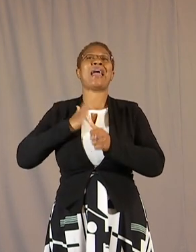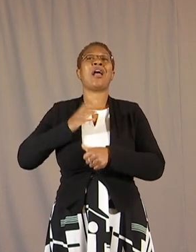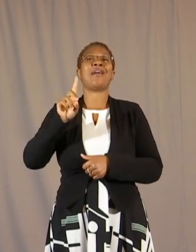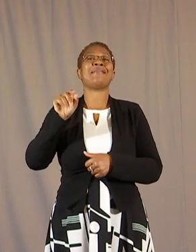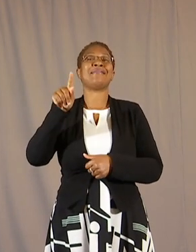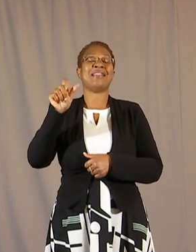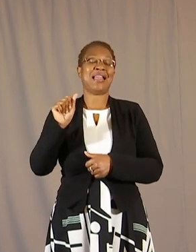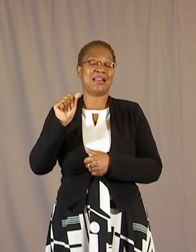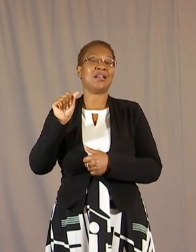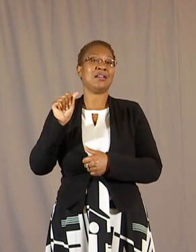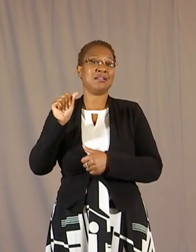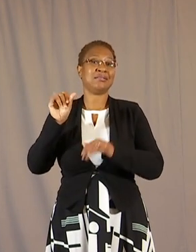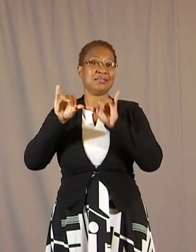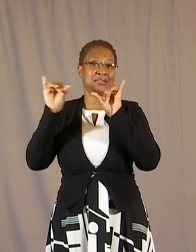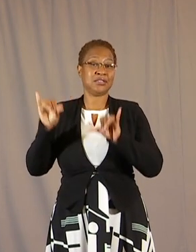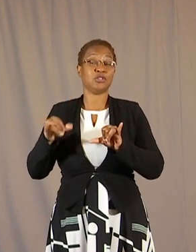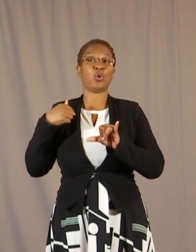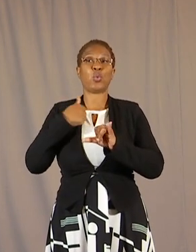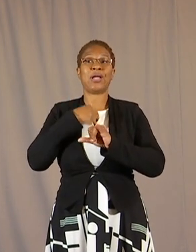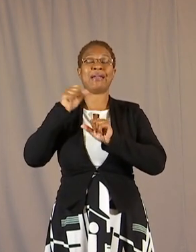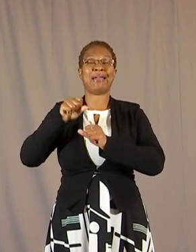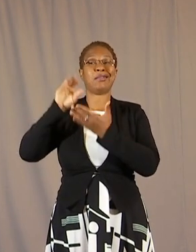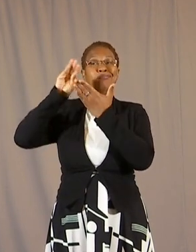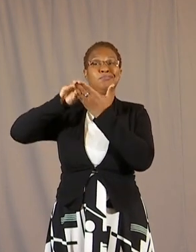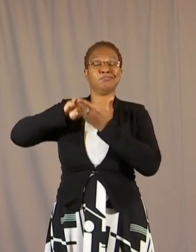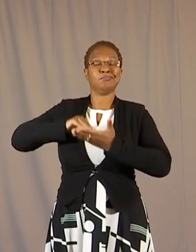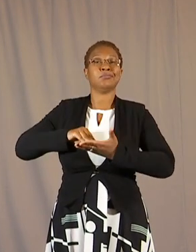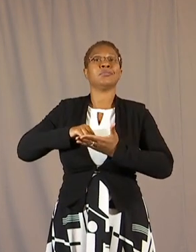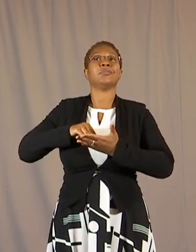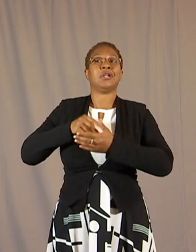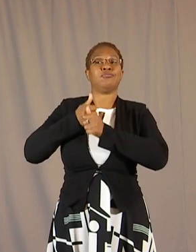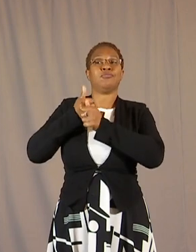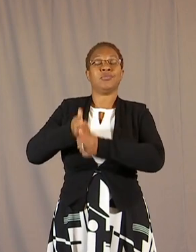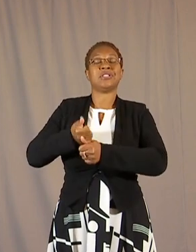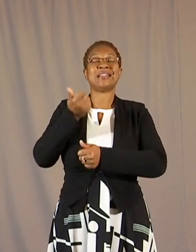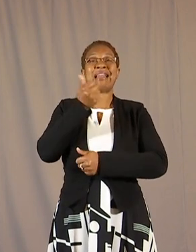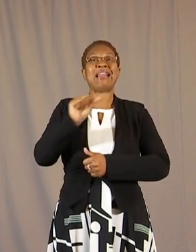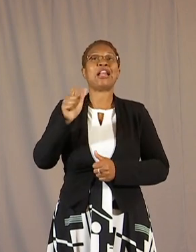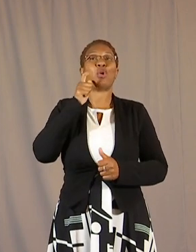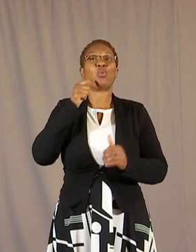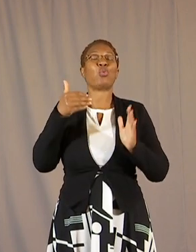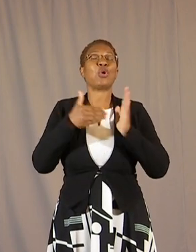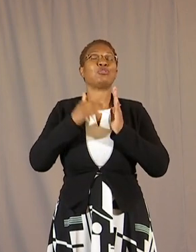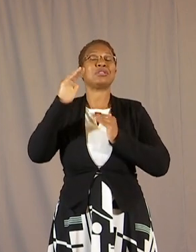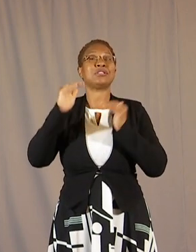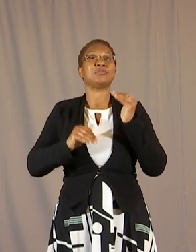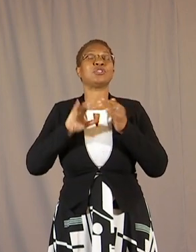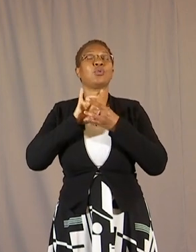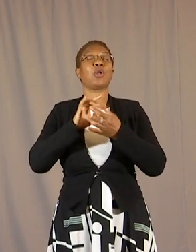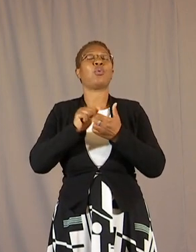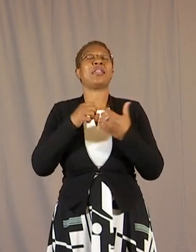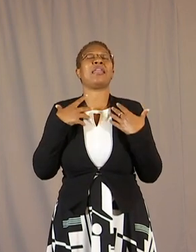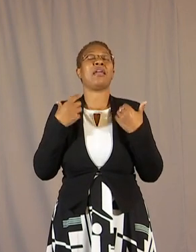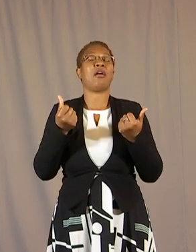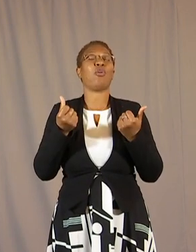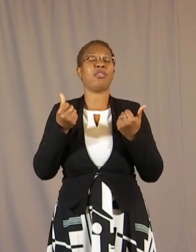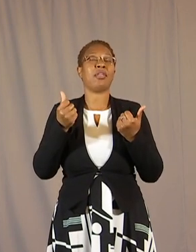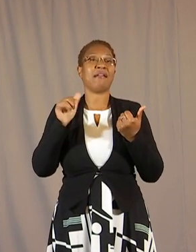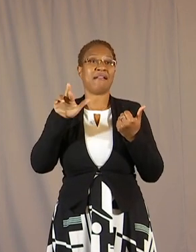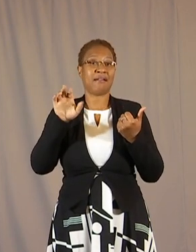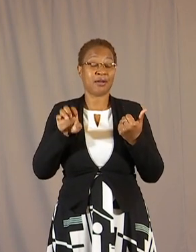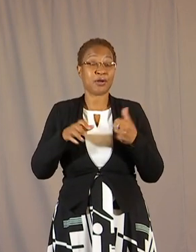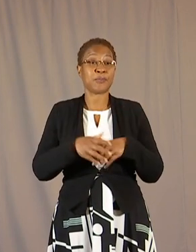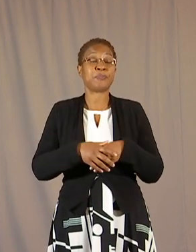that we could continue to track racial disparities effectively as associated with health. And we had a huge, you know,